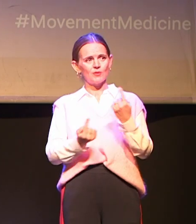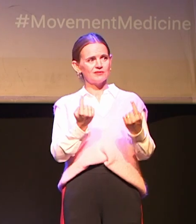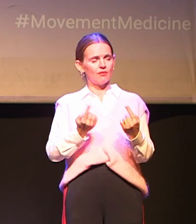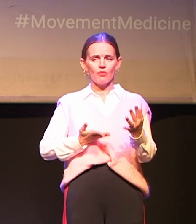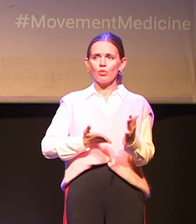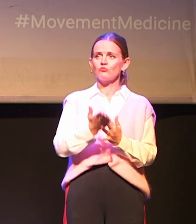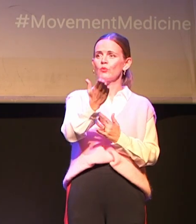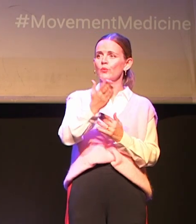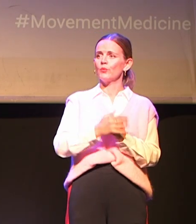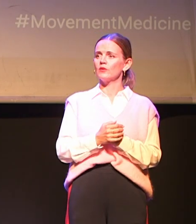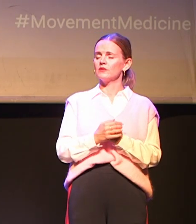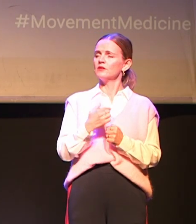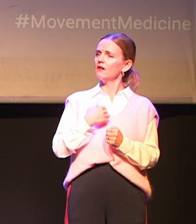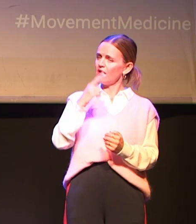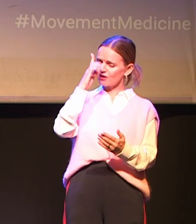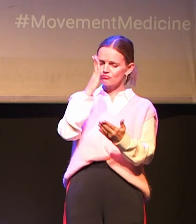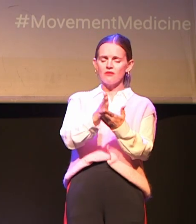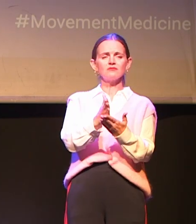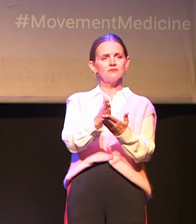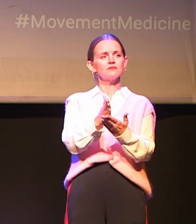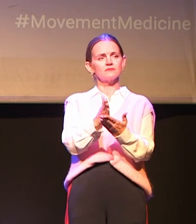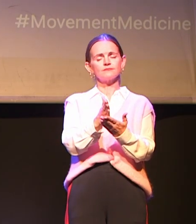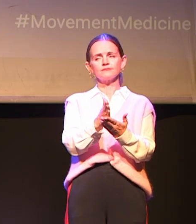moment. I trust us to